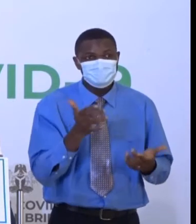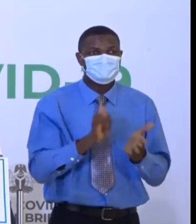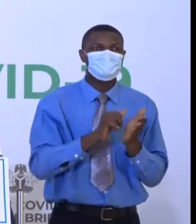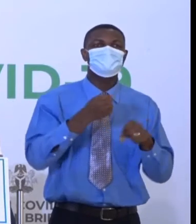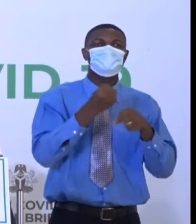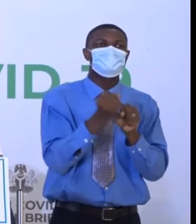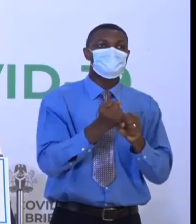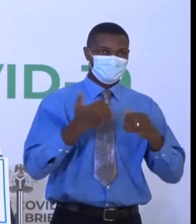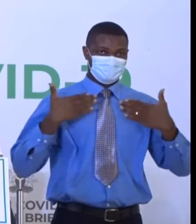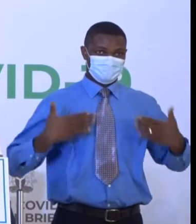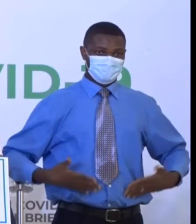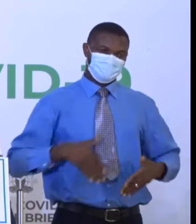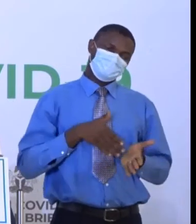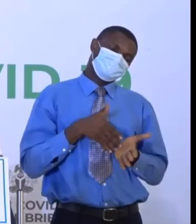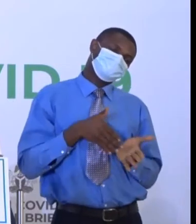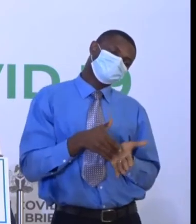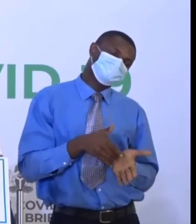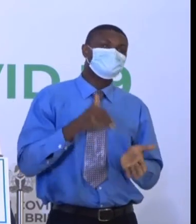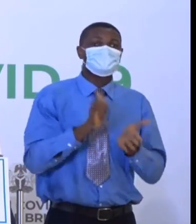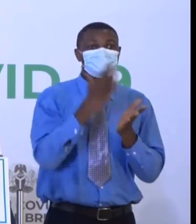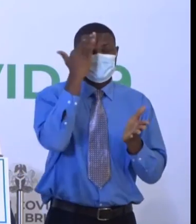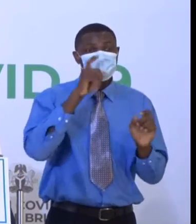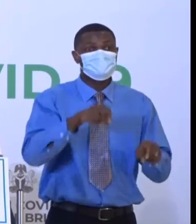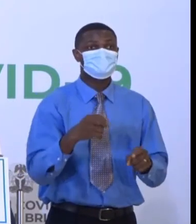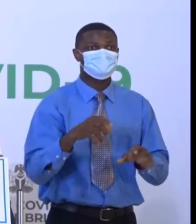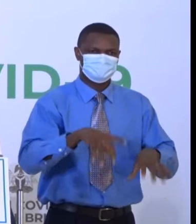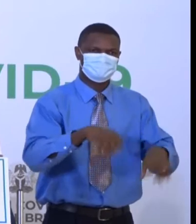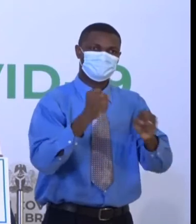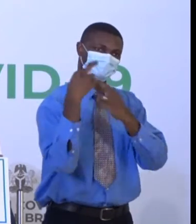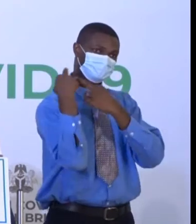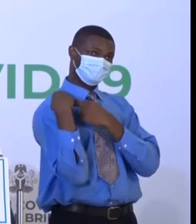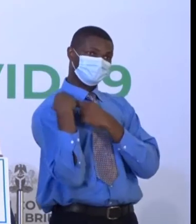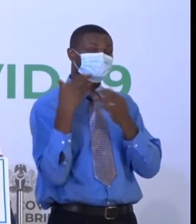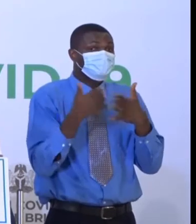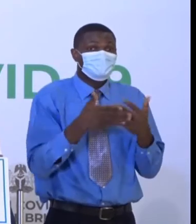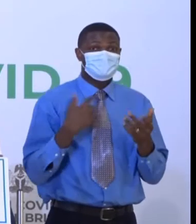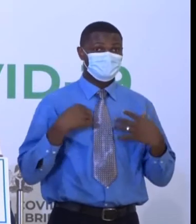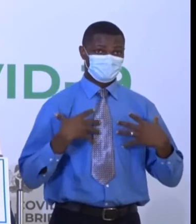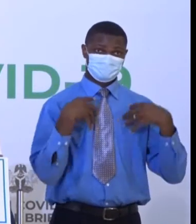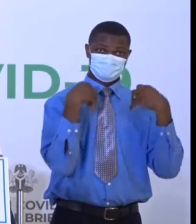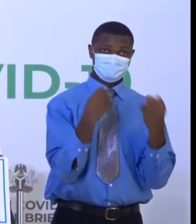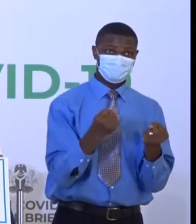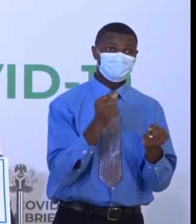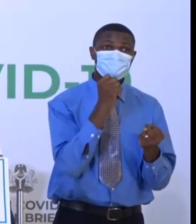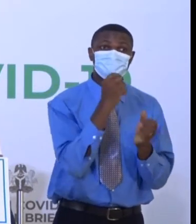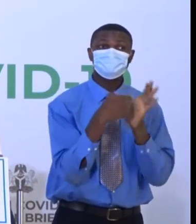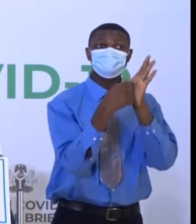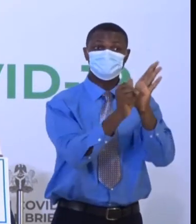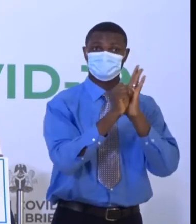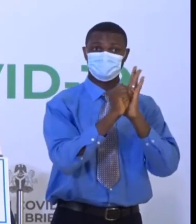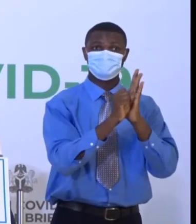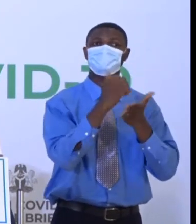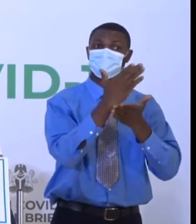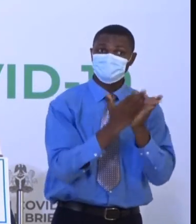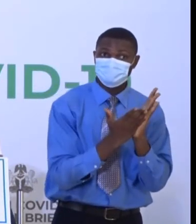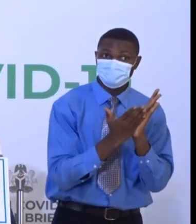that's why we need to take responsibility. Because even though we, as healthy people, are not showing symptoms, but there are some